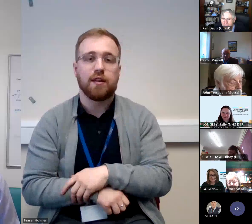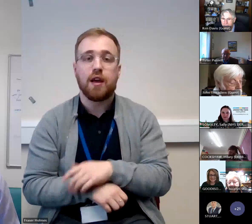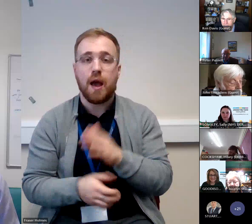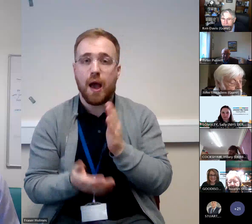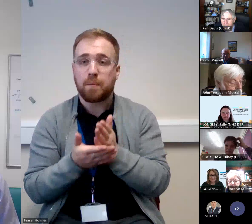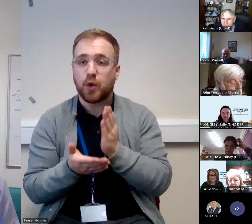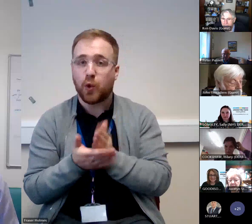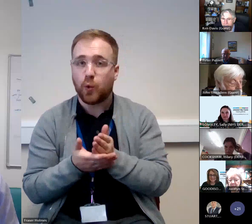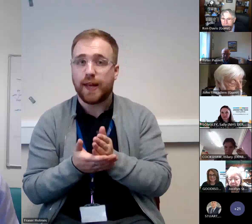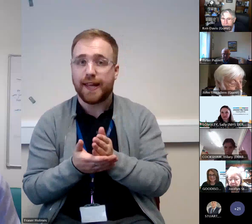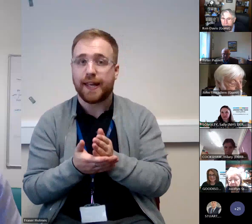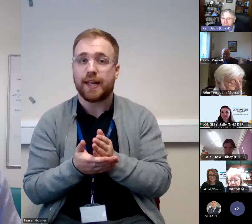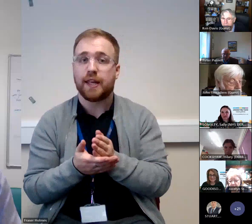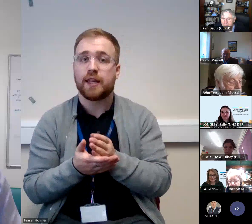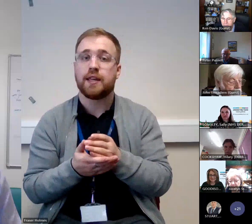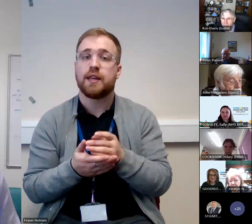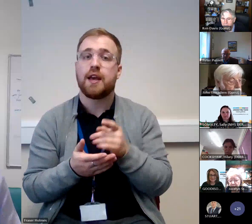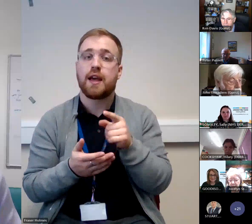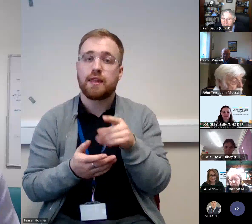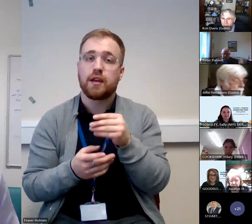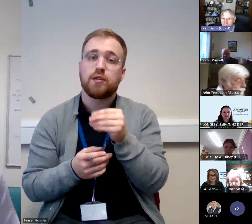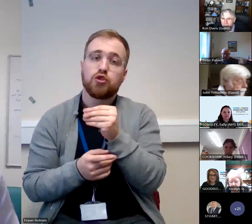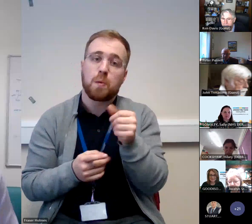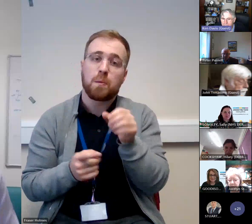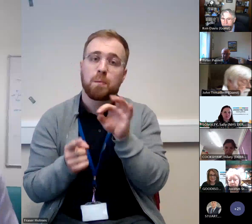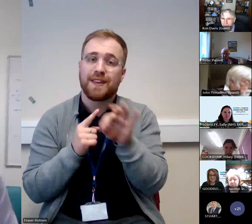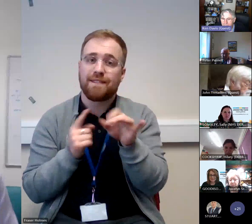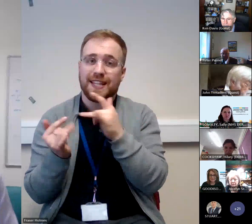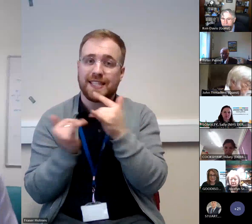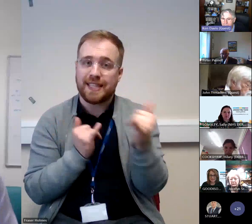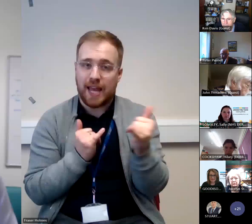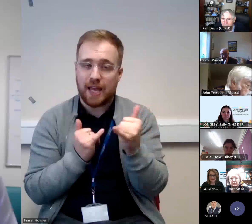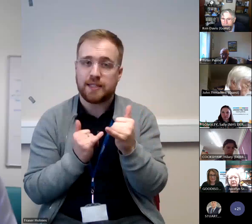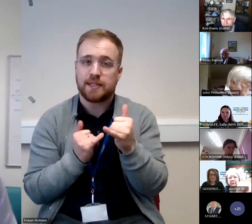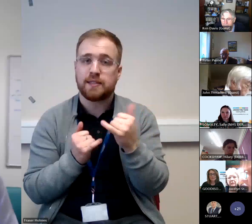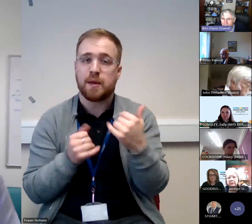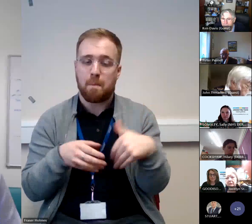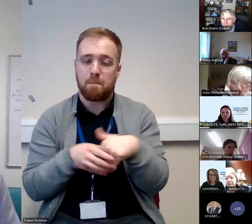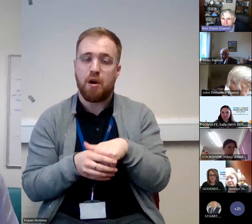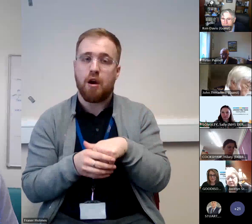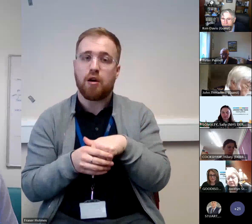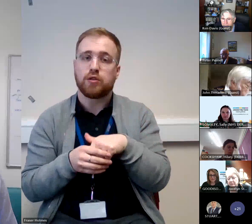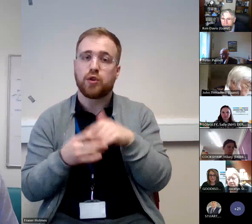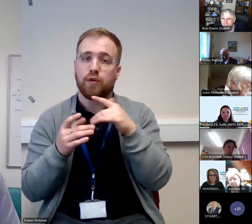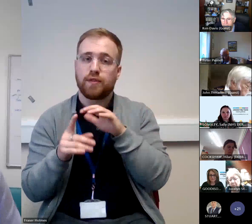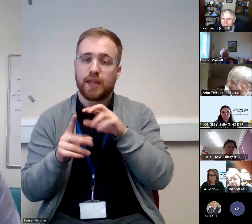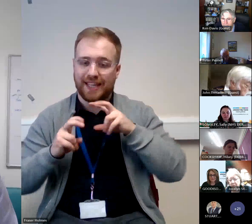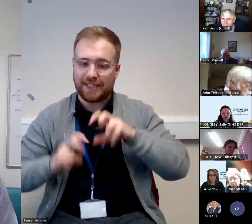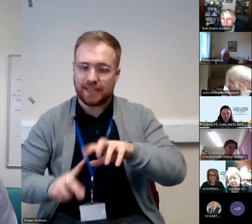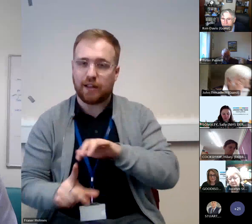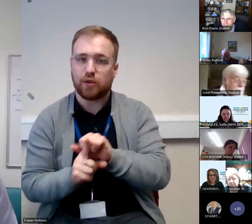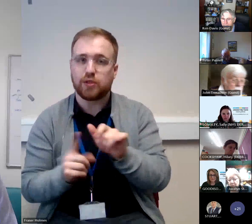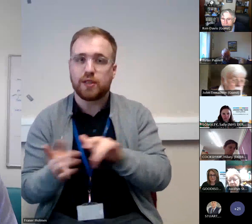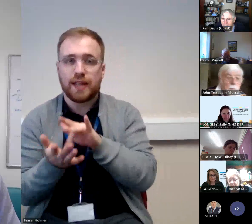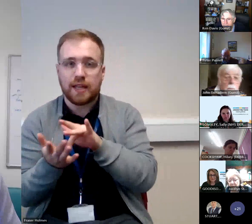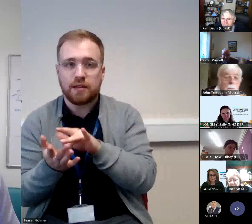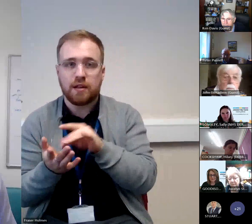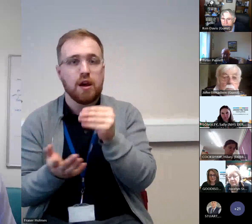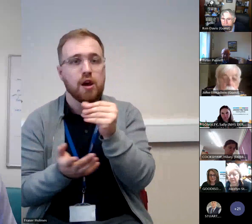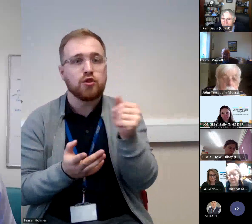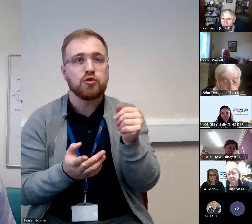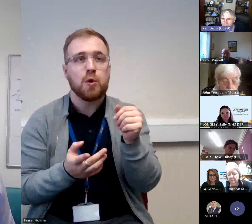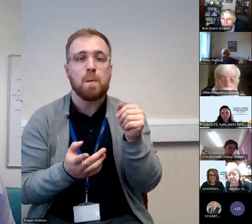Absolutely, I think there are certain tests that are core to the community diagnostic centres, and there are certain tests that are nationally funded.